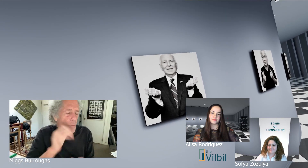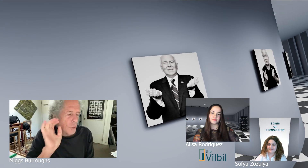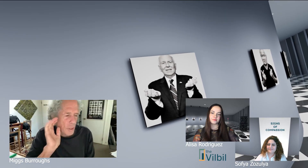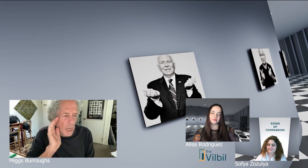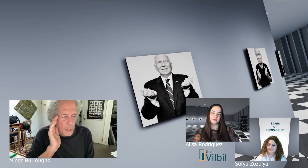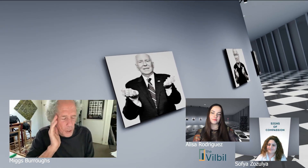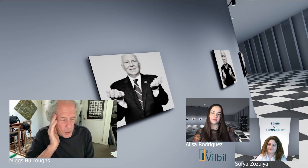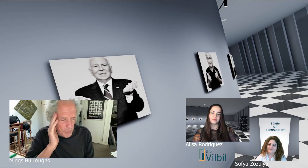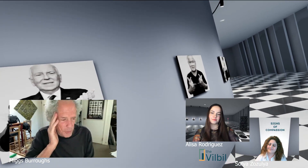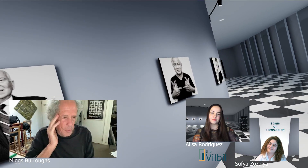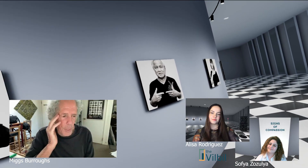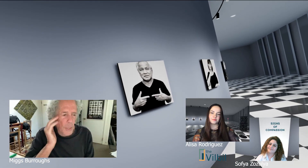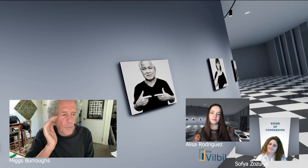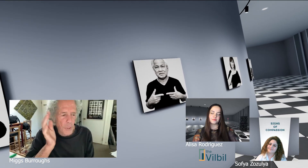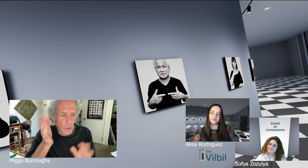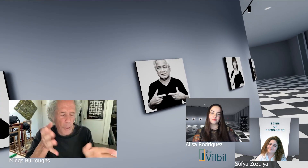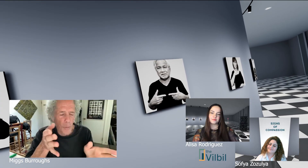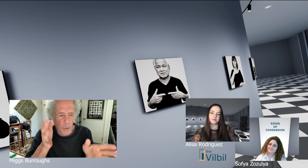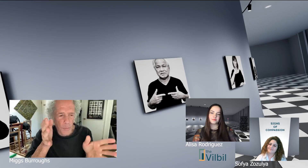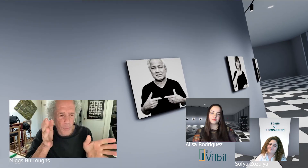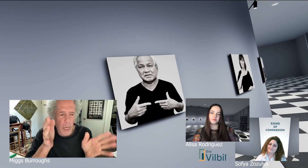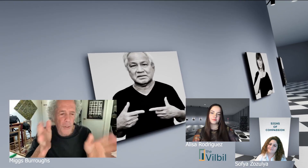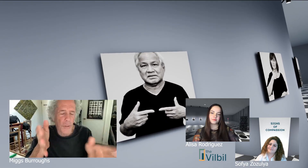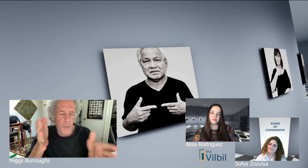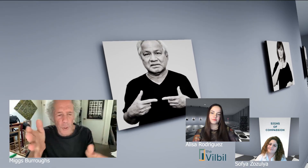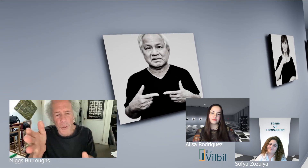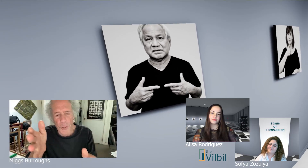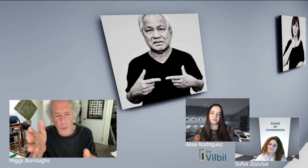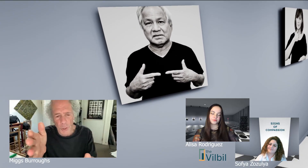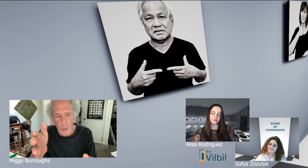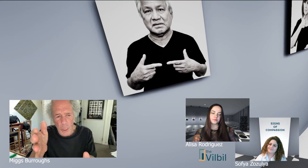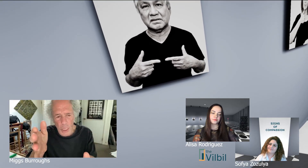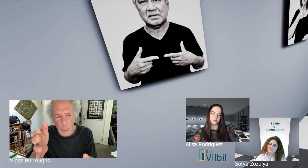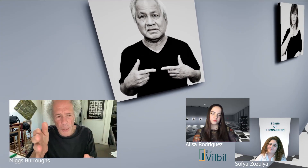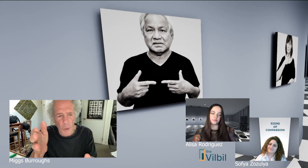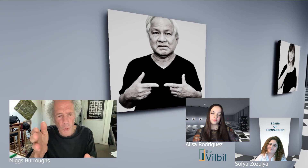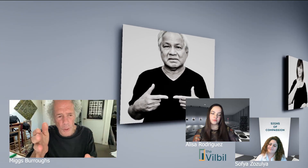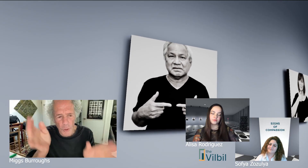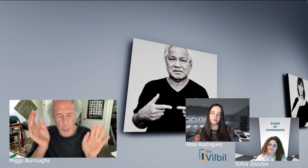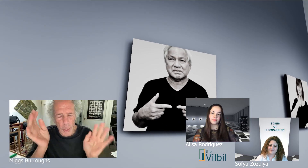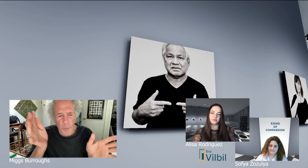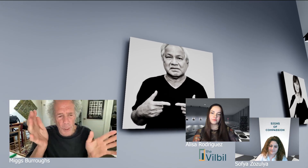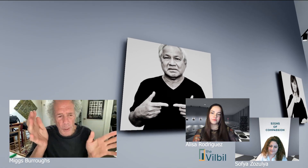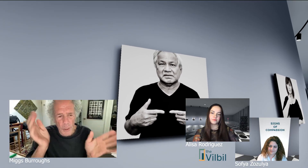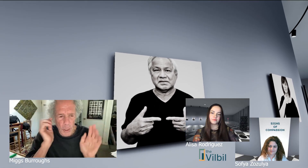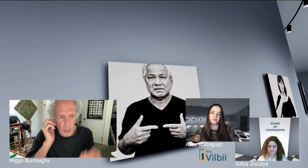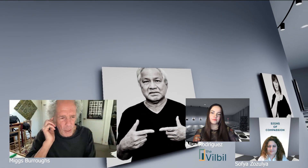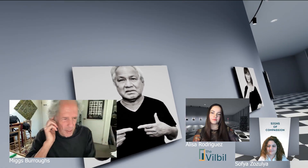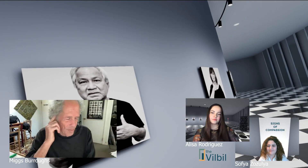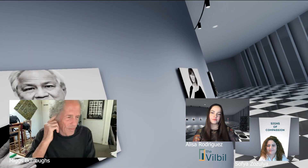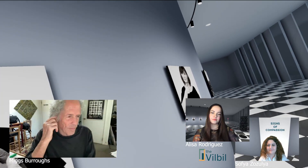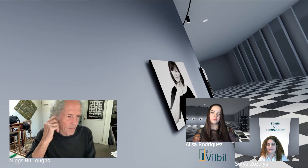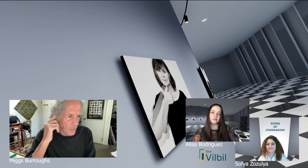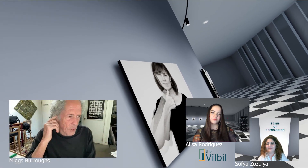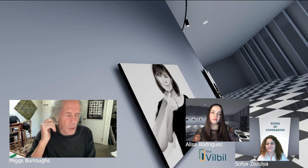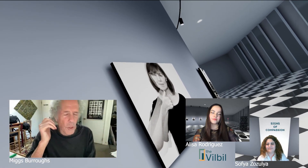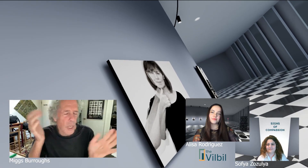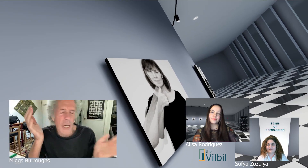more conscious of making very deliberate, positive choices and trying not to be. There's no time